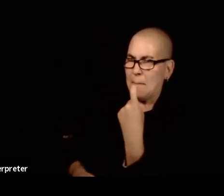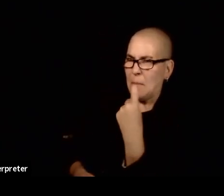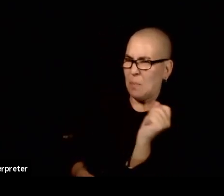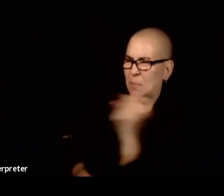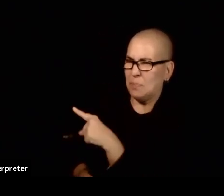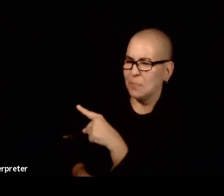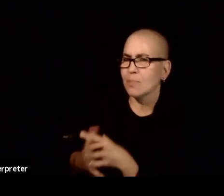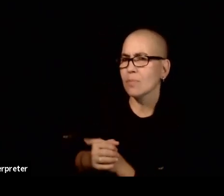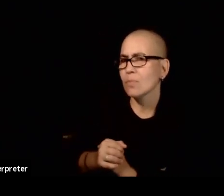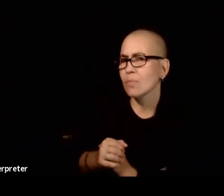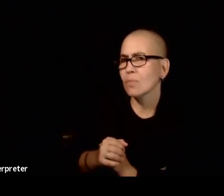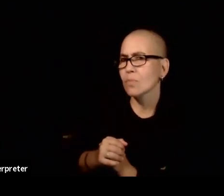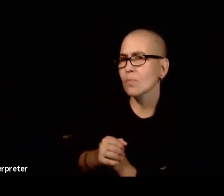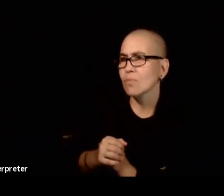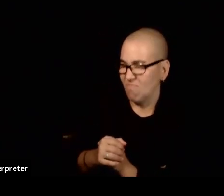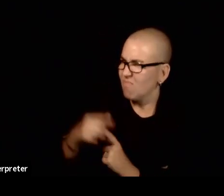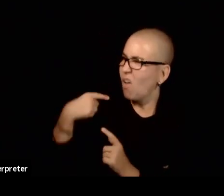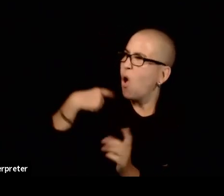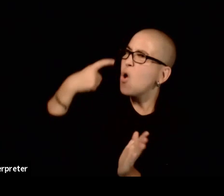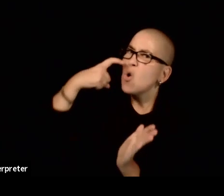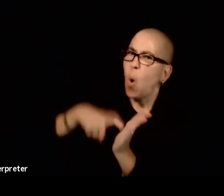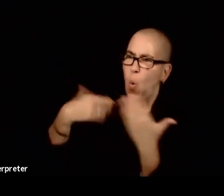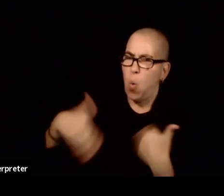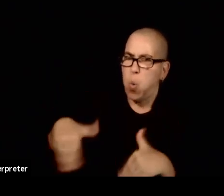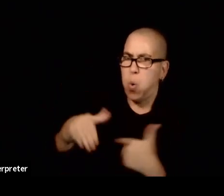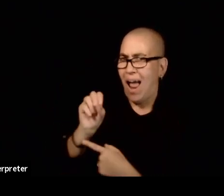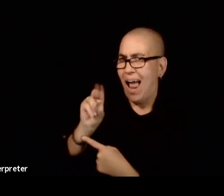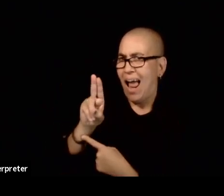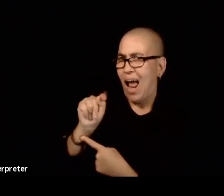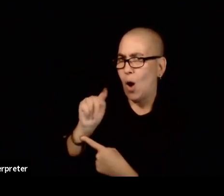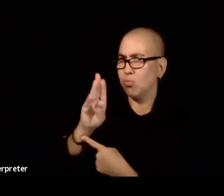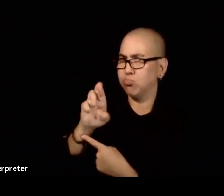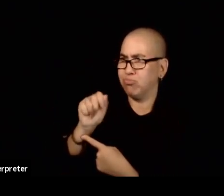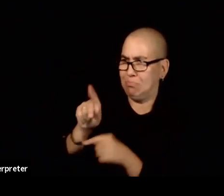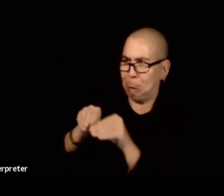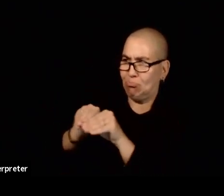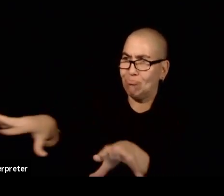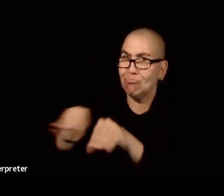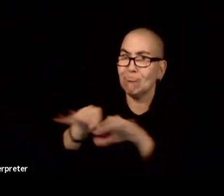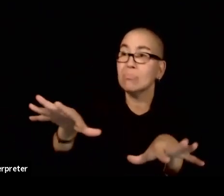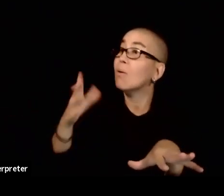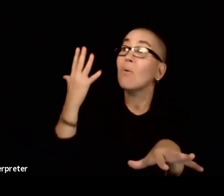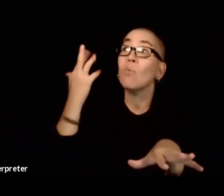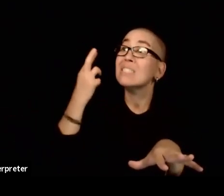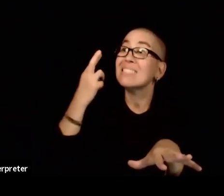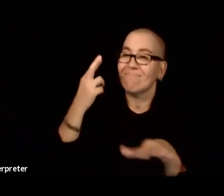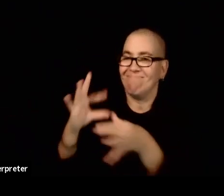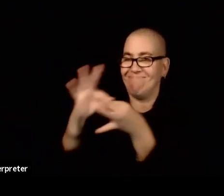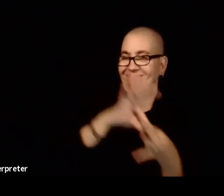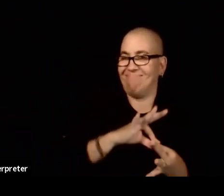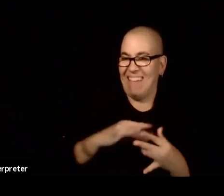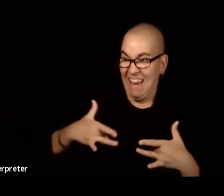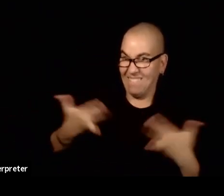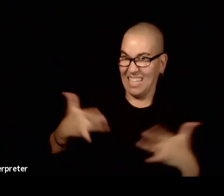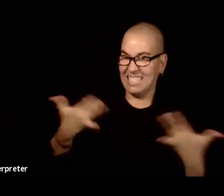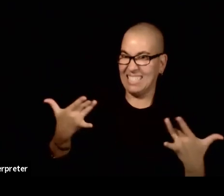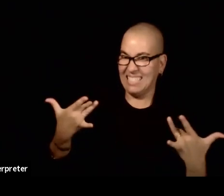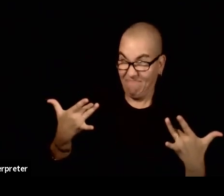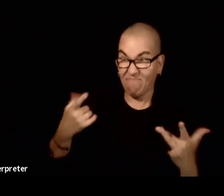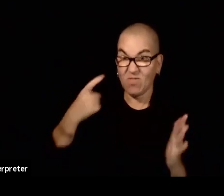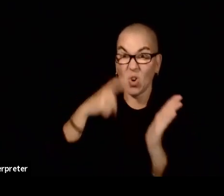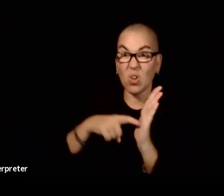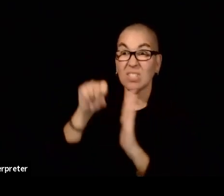outbreaks to or cases to specific events, we're now at an all-time high for the state of a 35% rate of